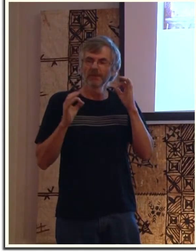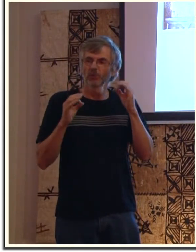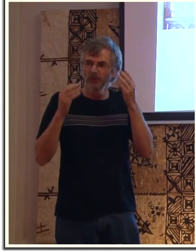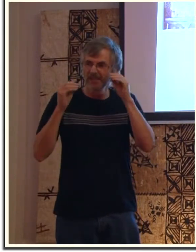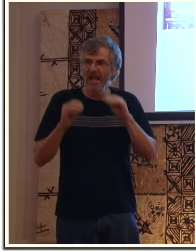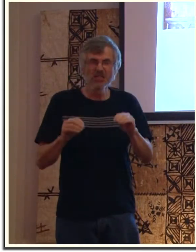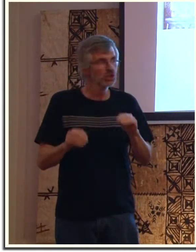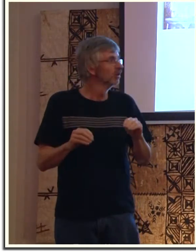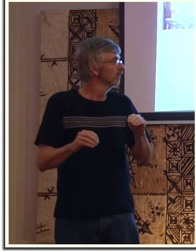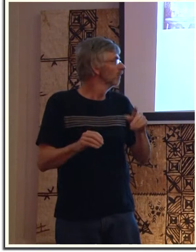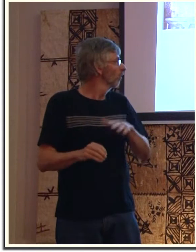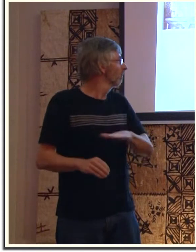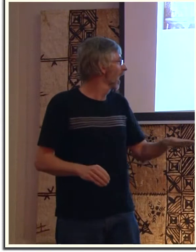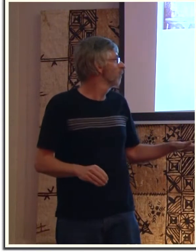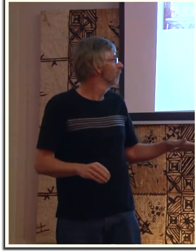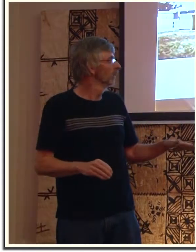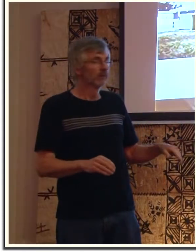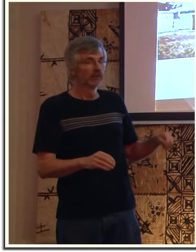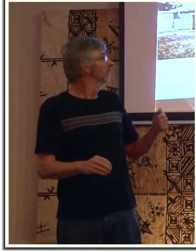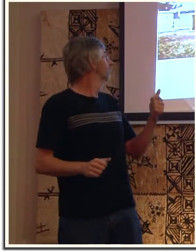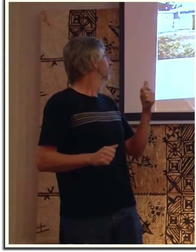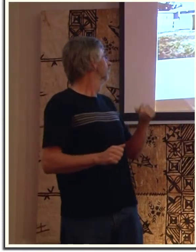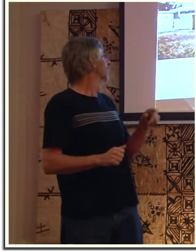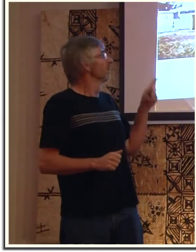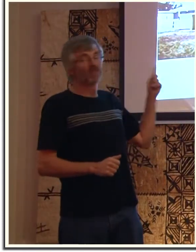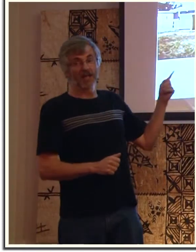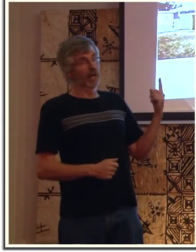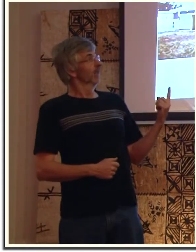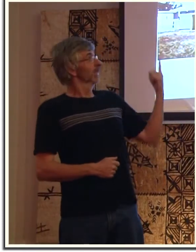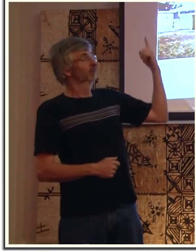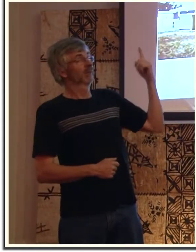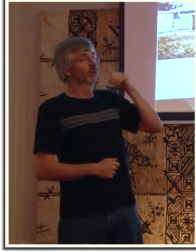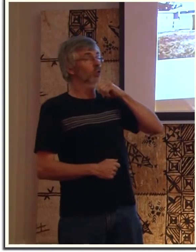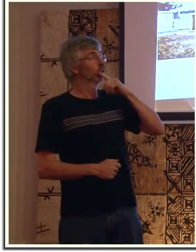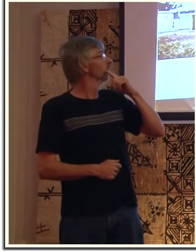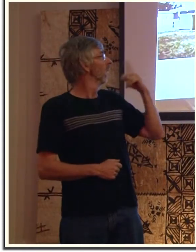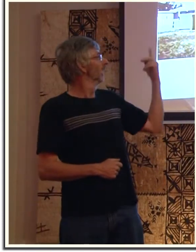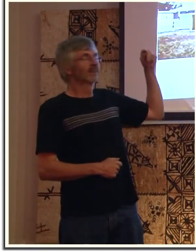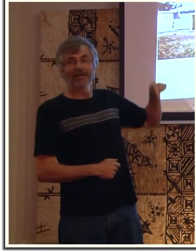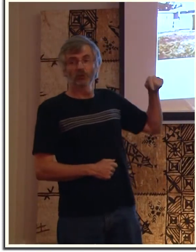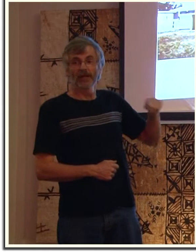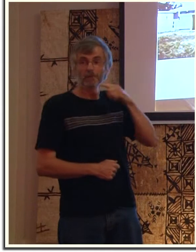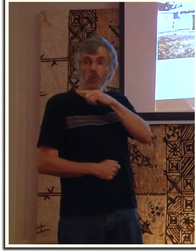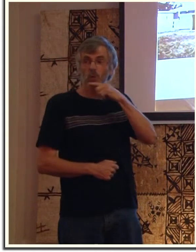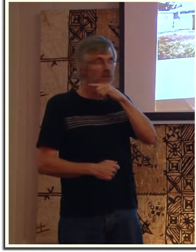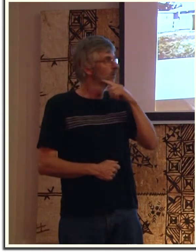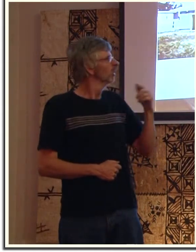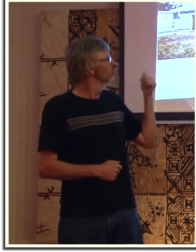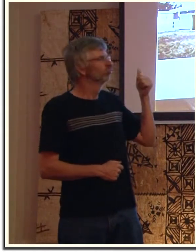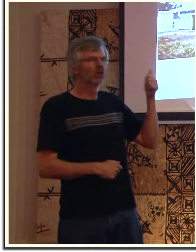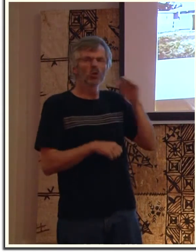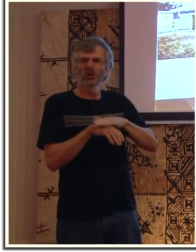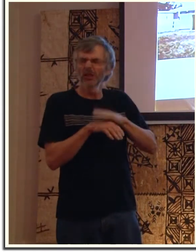then in term time, I went to Kelston School for Deaf Children to get an education. The upstairs of